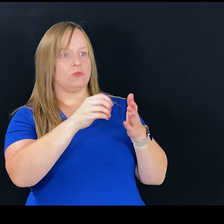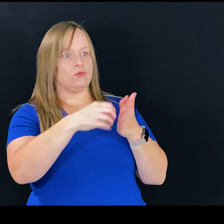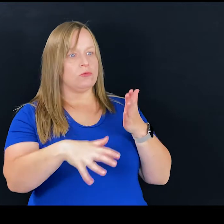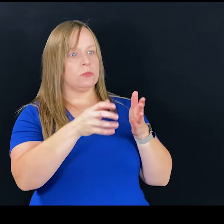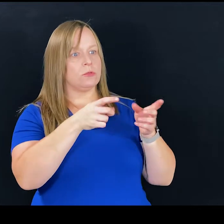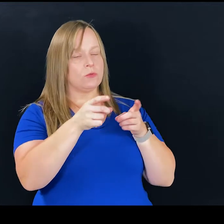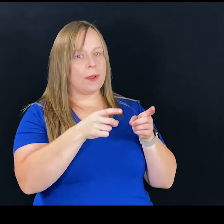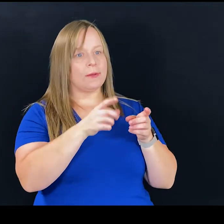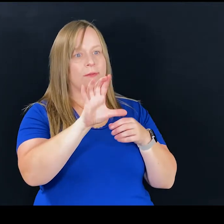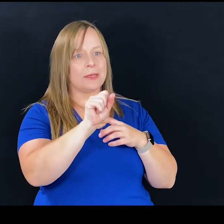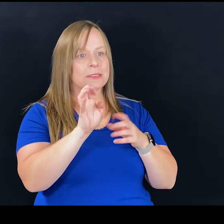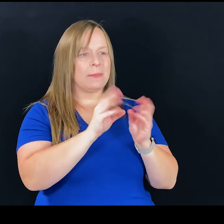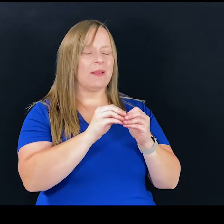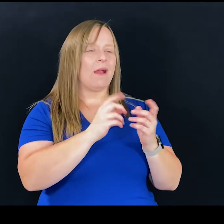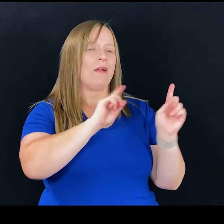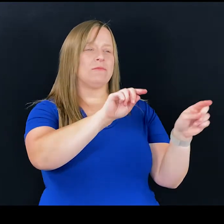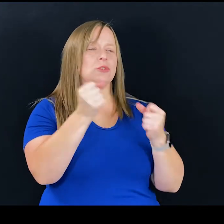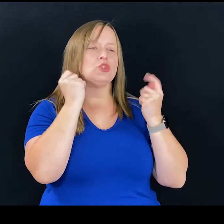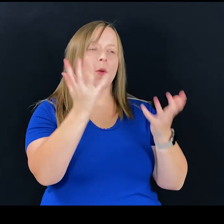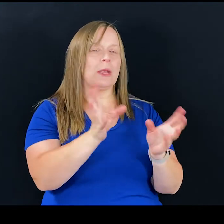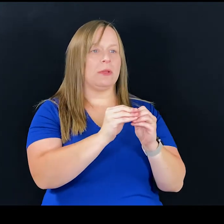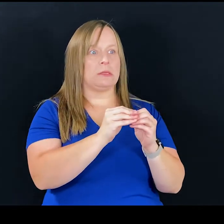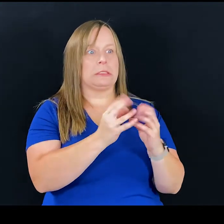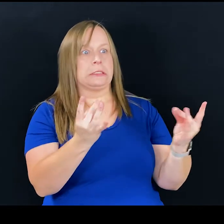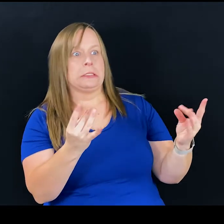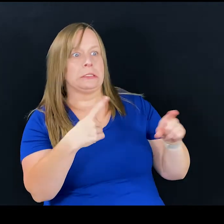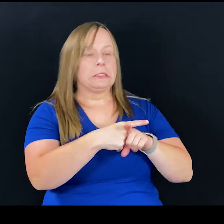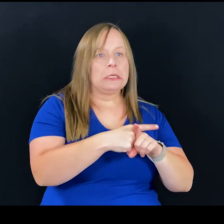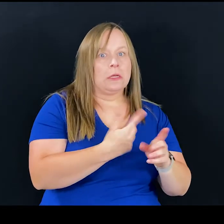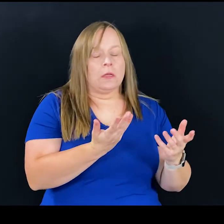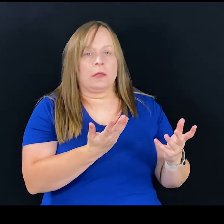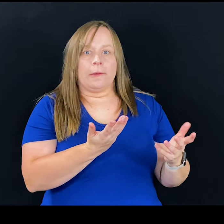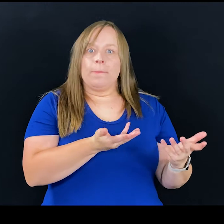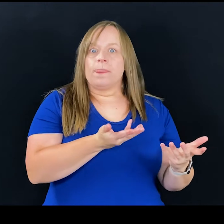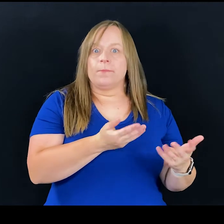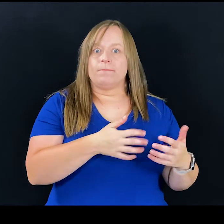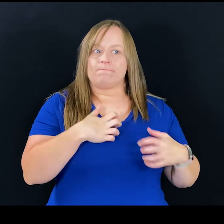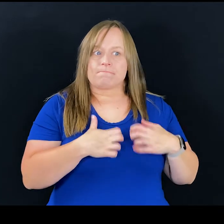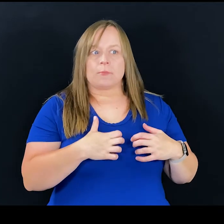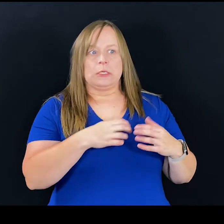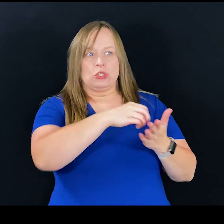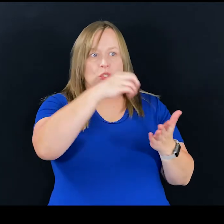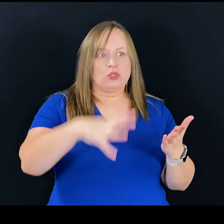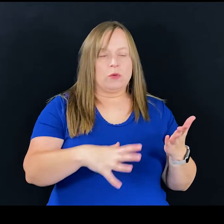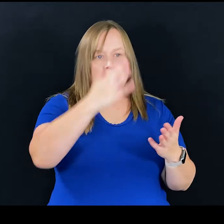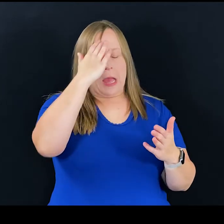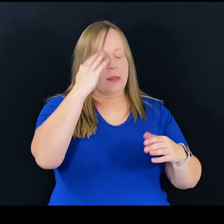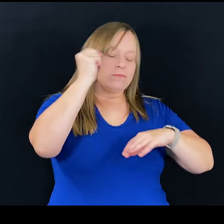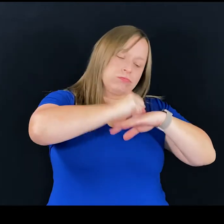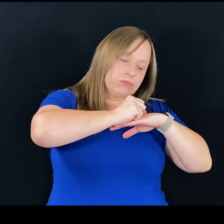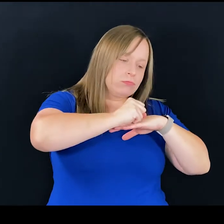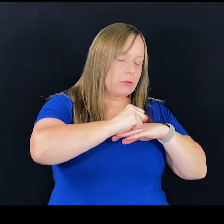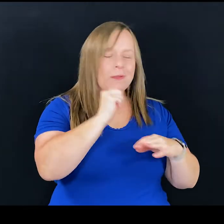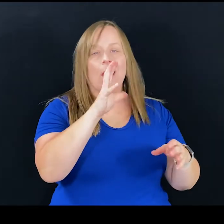student-directed CSE meetings because I've been to so many CSE meetings that were almost contentious. There were students that had